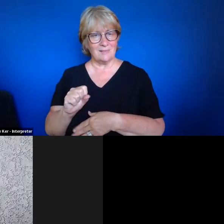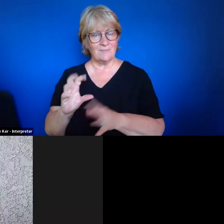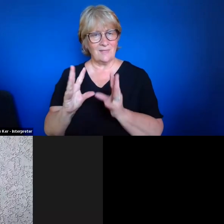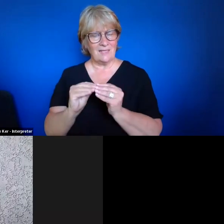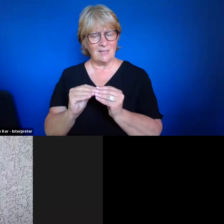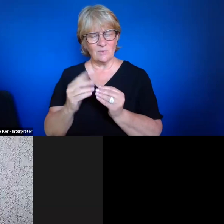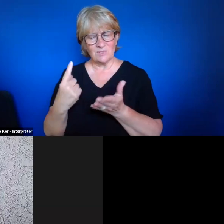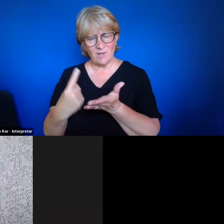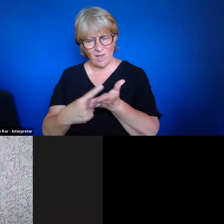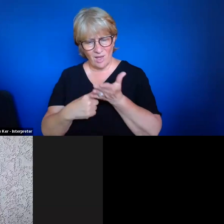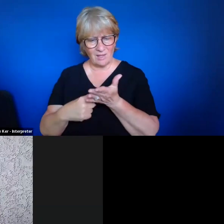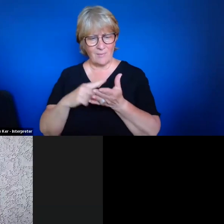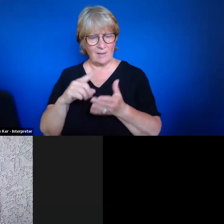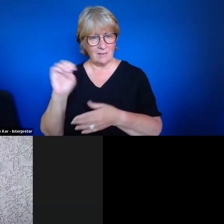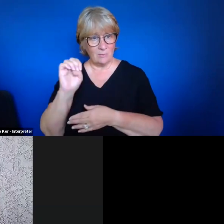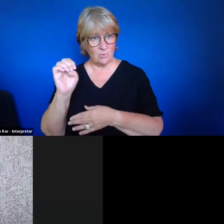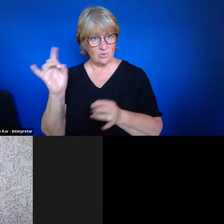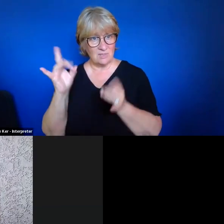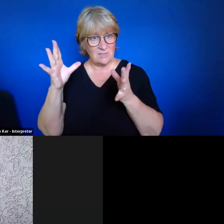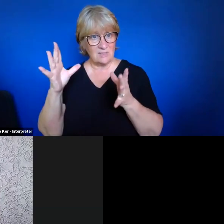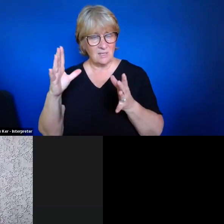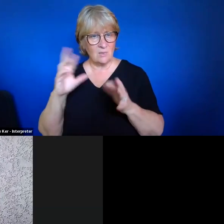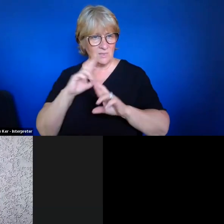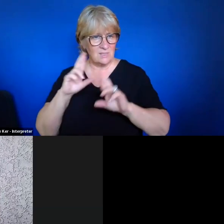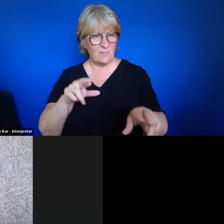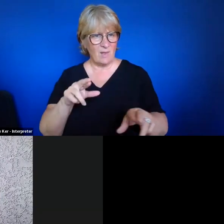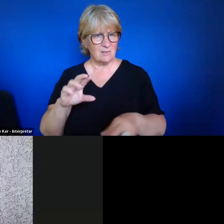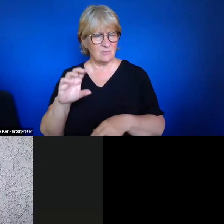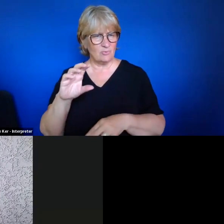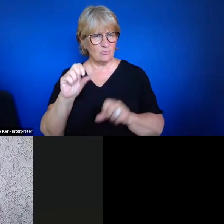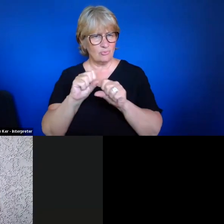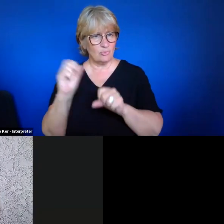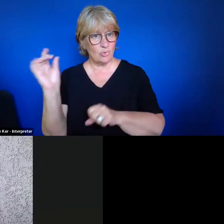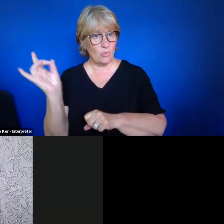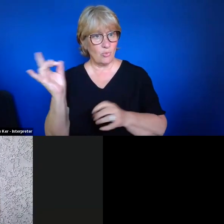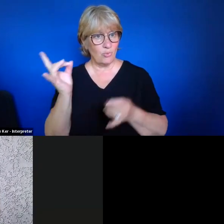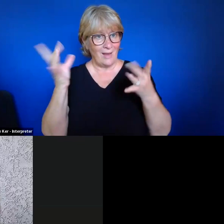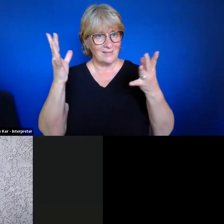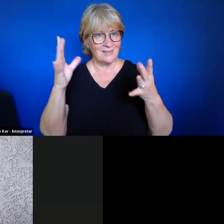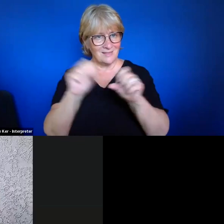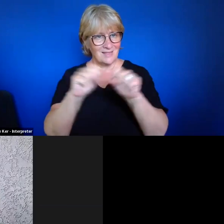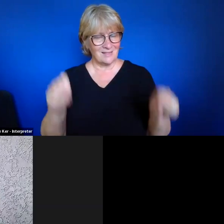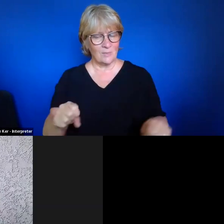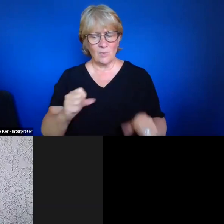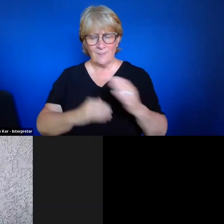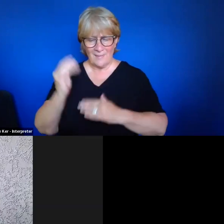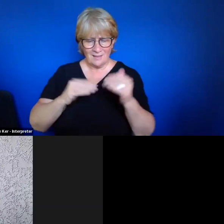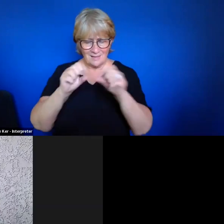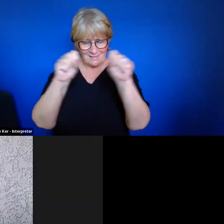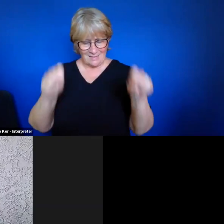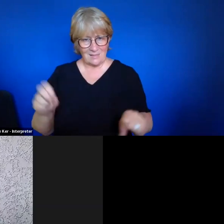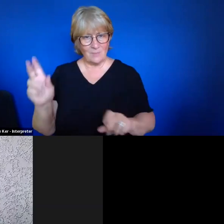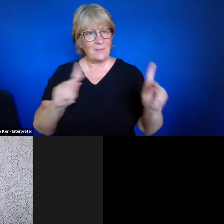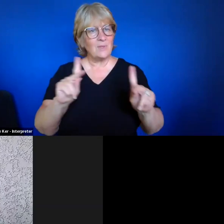about a emergency response system and a crisis system, but the hope really is that we build a system where people can get